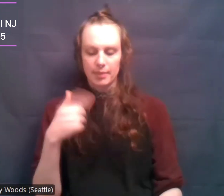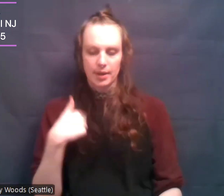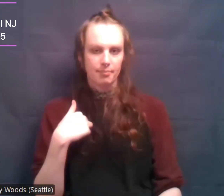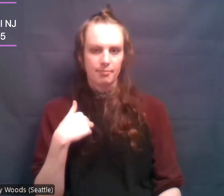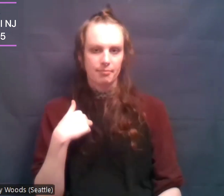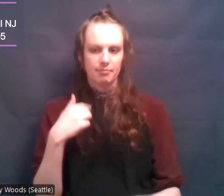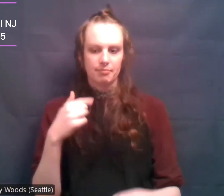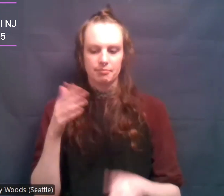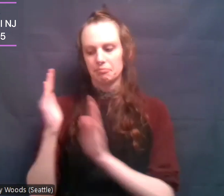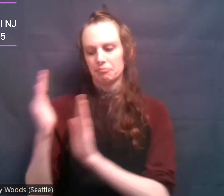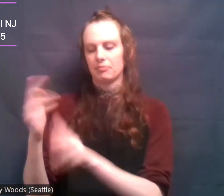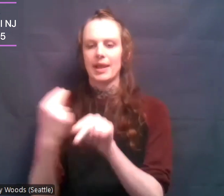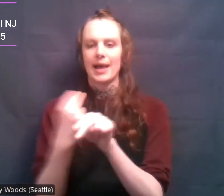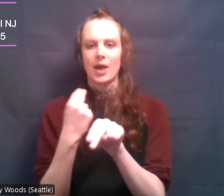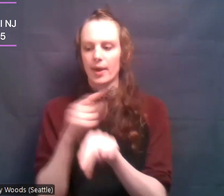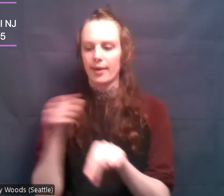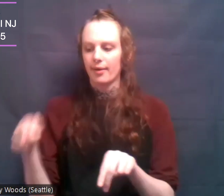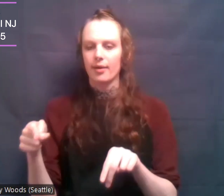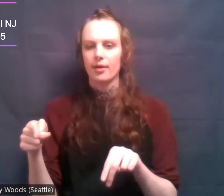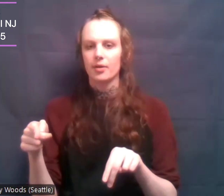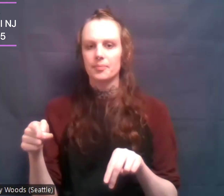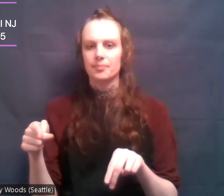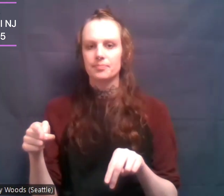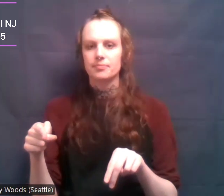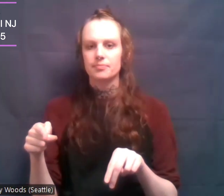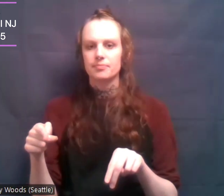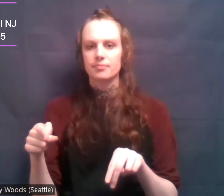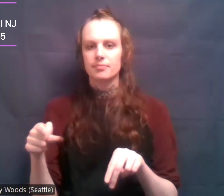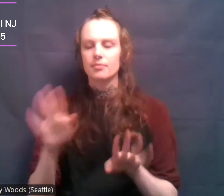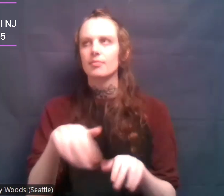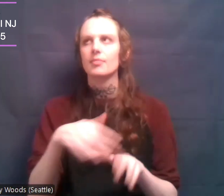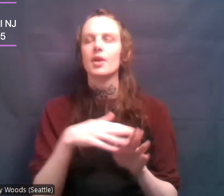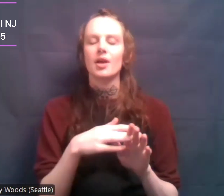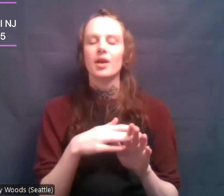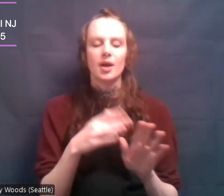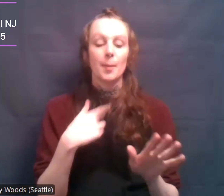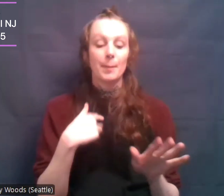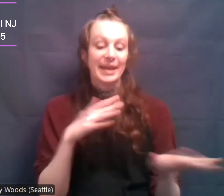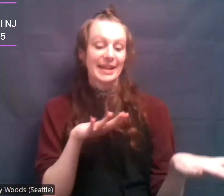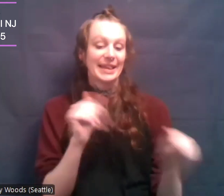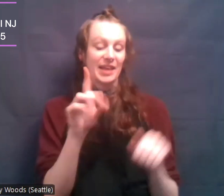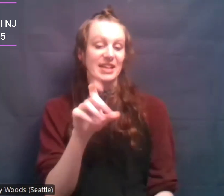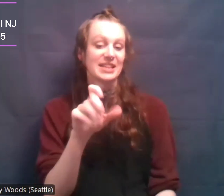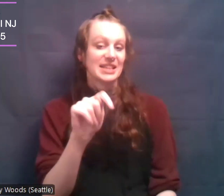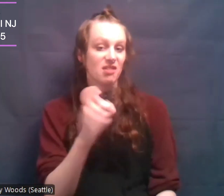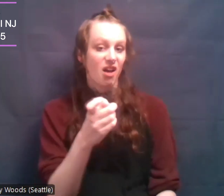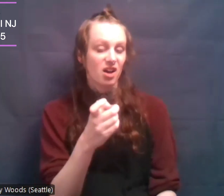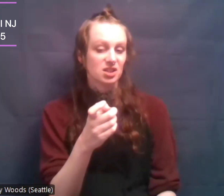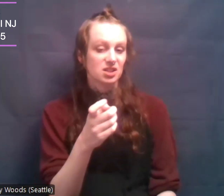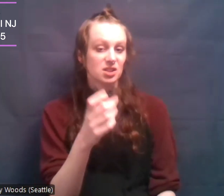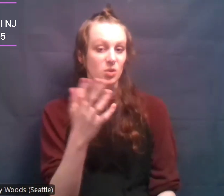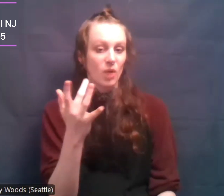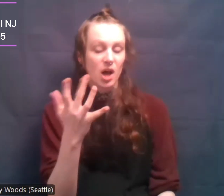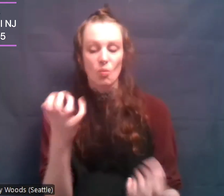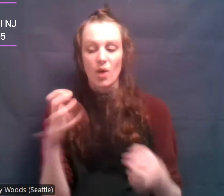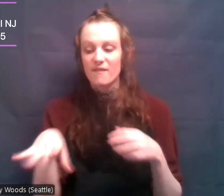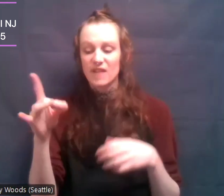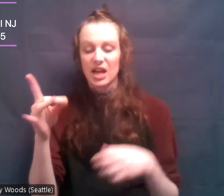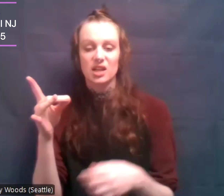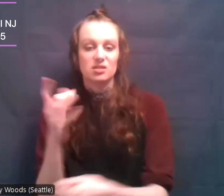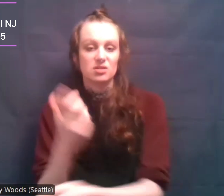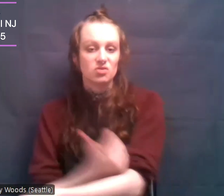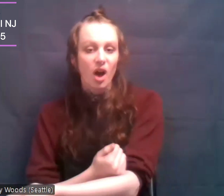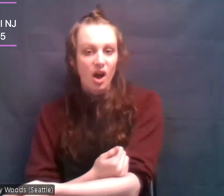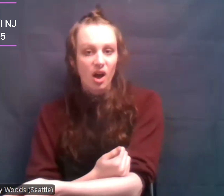took me back to detox. And he said, "Look, man, you never have to be in a situation like this again. Like you can either go